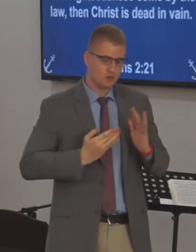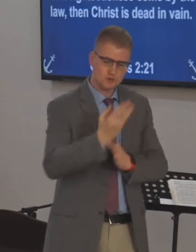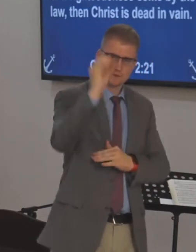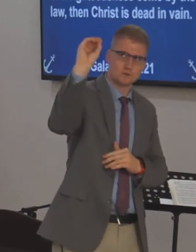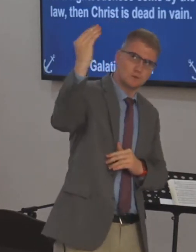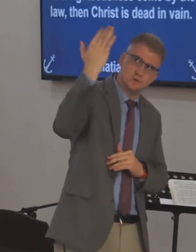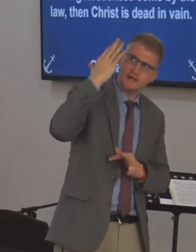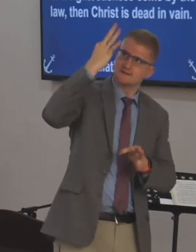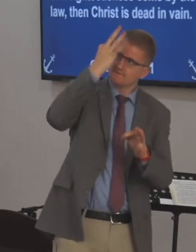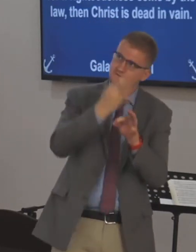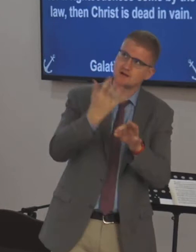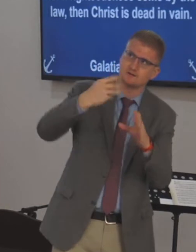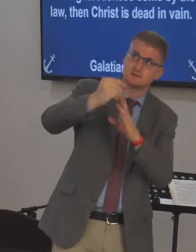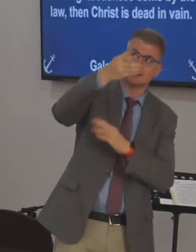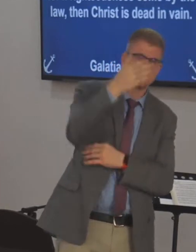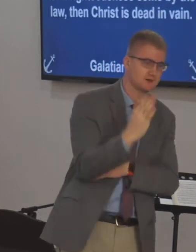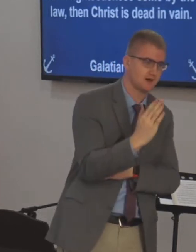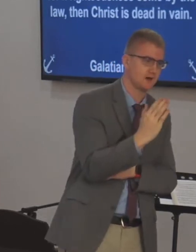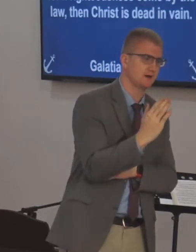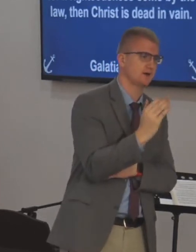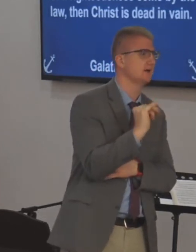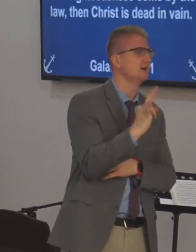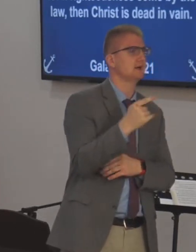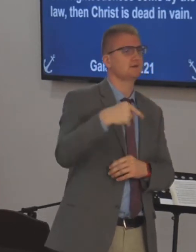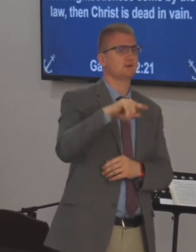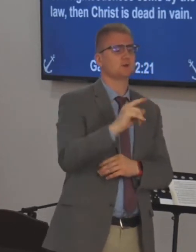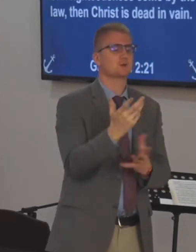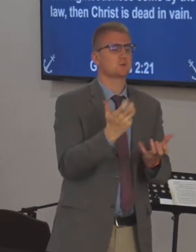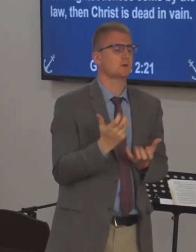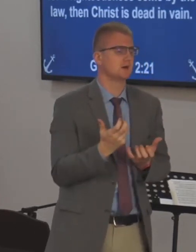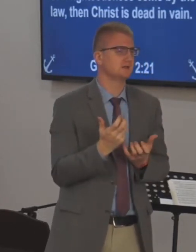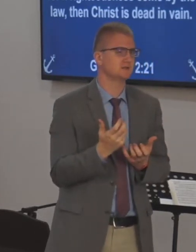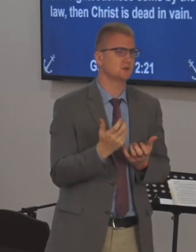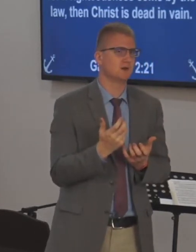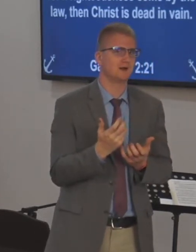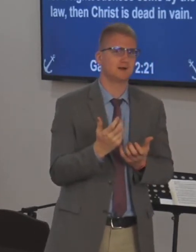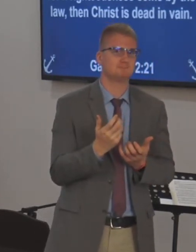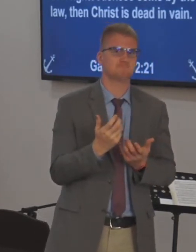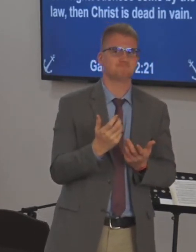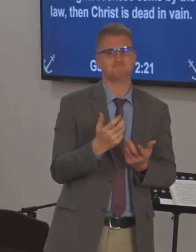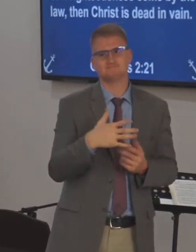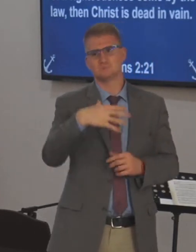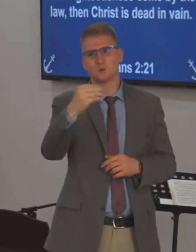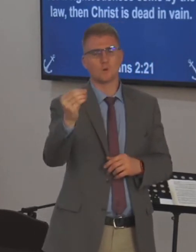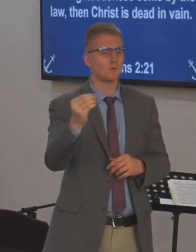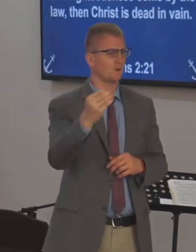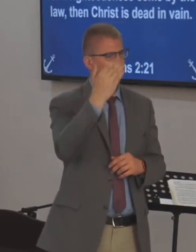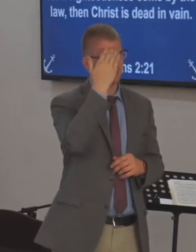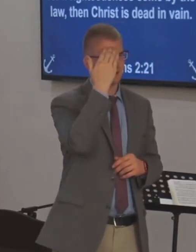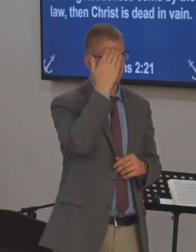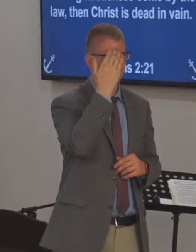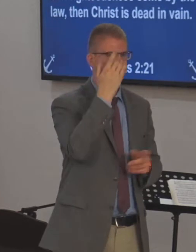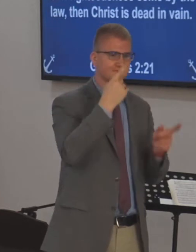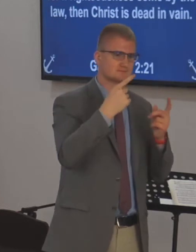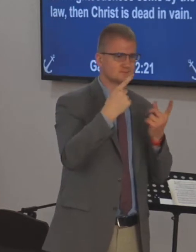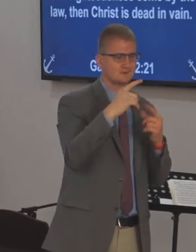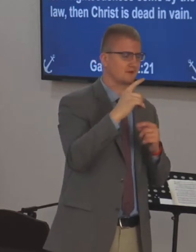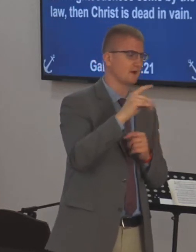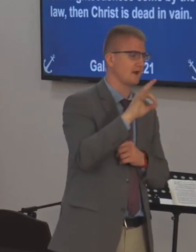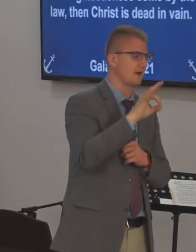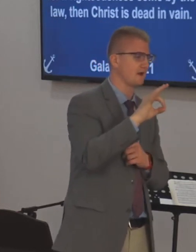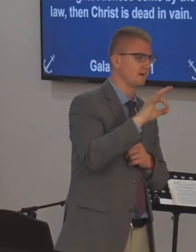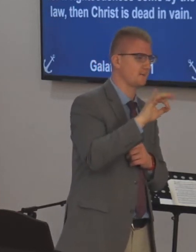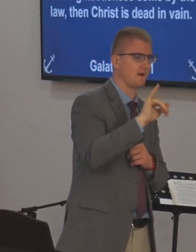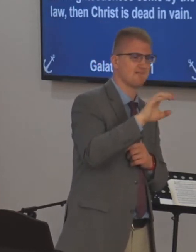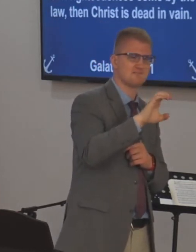And by the way, if you ever want to take a field trip, I'll give you a suggestion if you're really bored. It'd probably bore